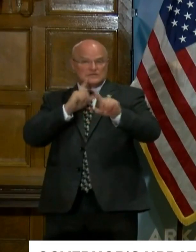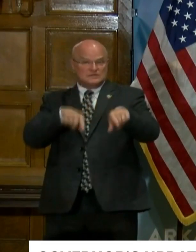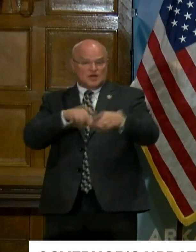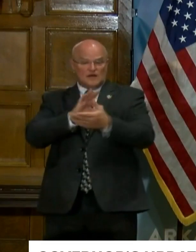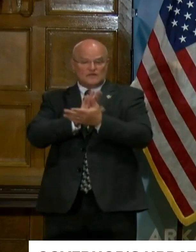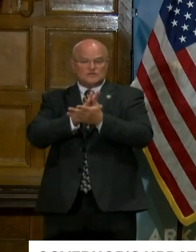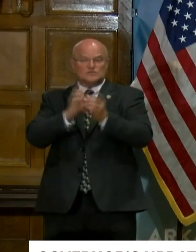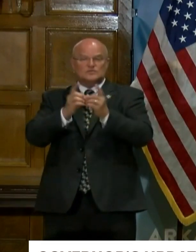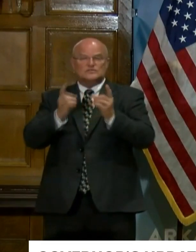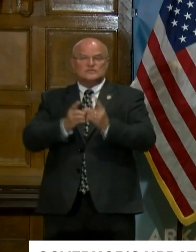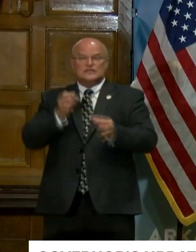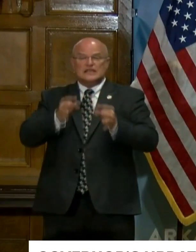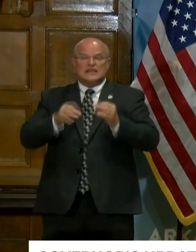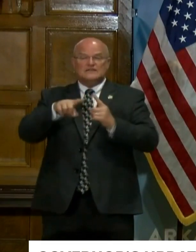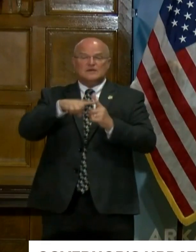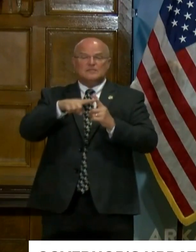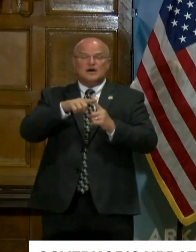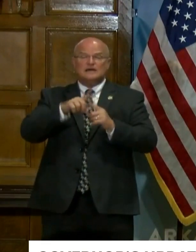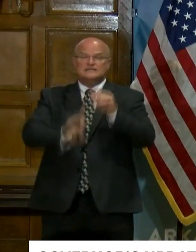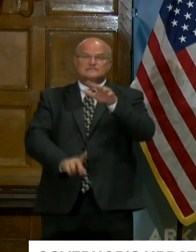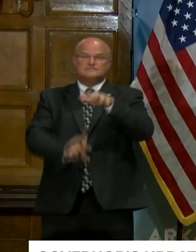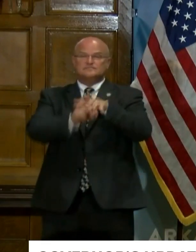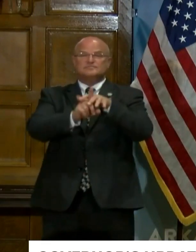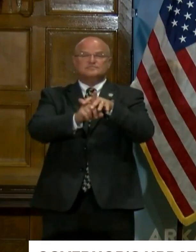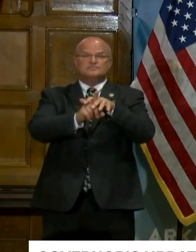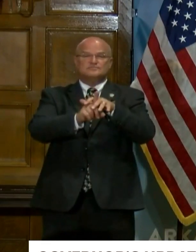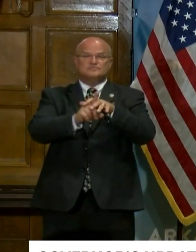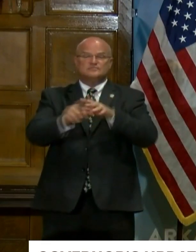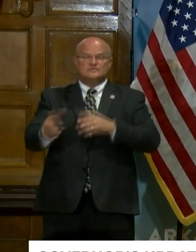districts when there is a positive case in the coming